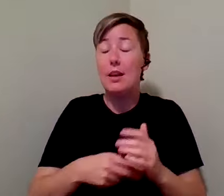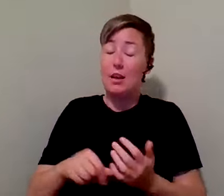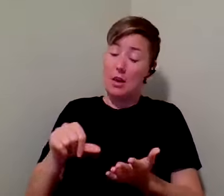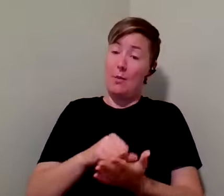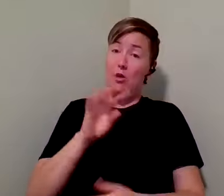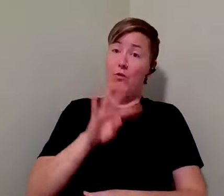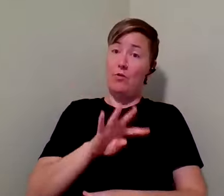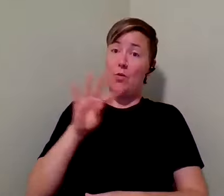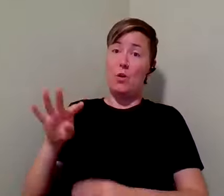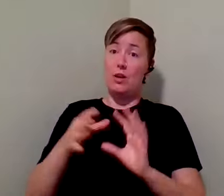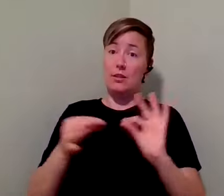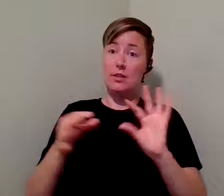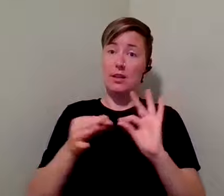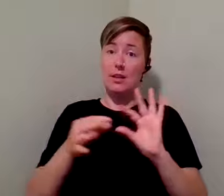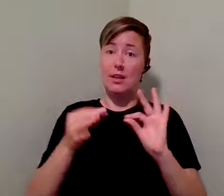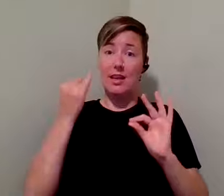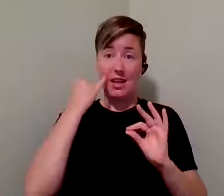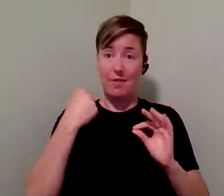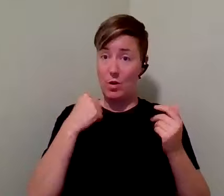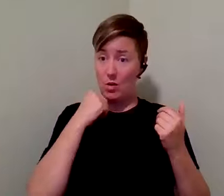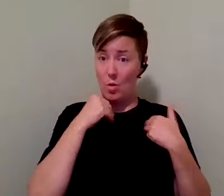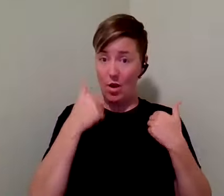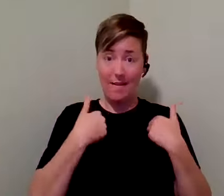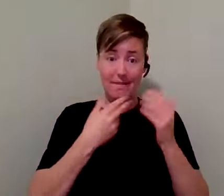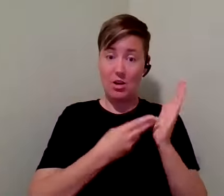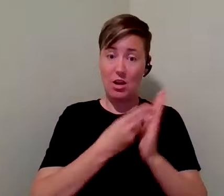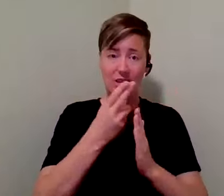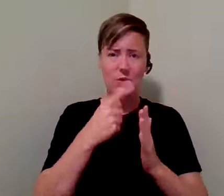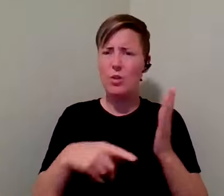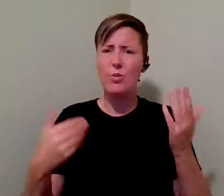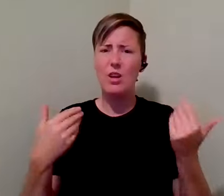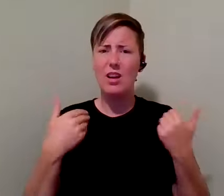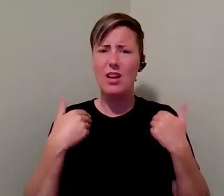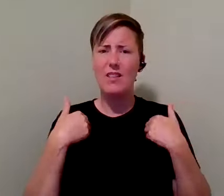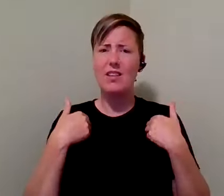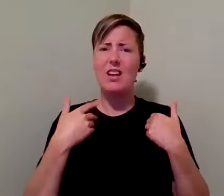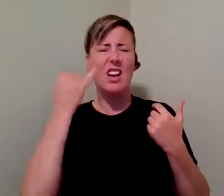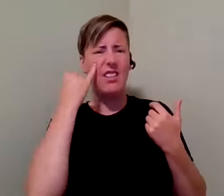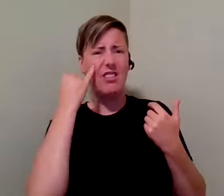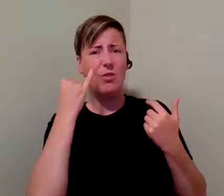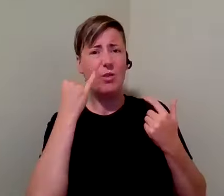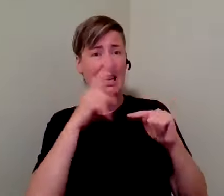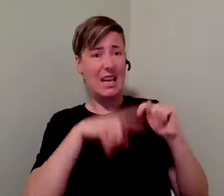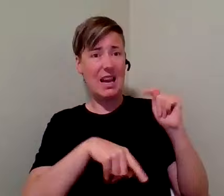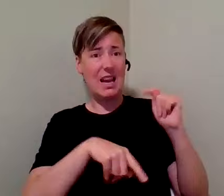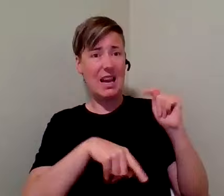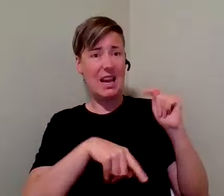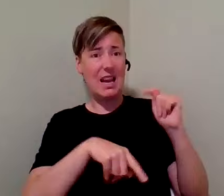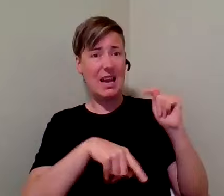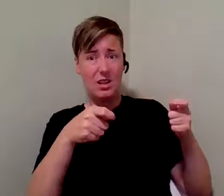we honestly want to, we can't quit. Or if while drinking, we can't control. And I said, man, that's me. I did not want to drink. I